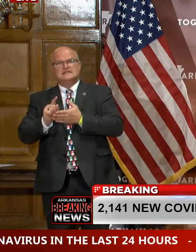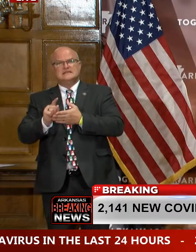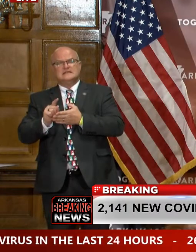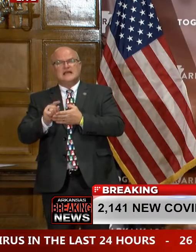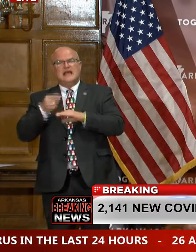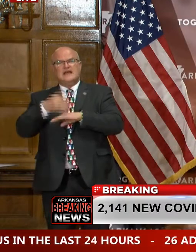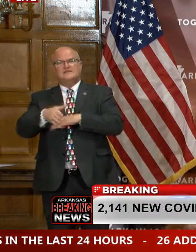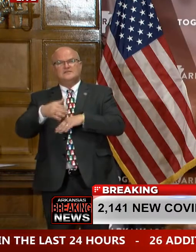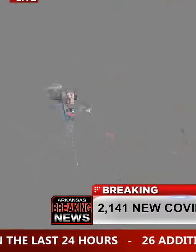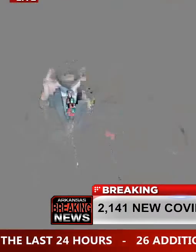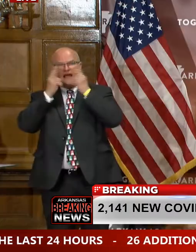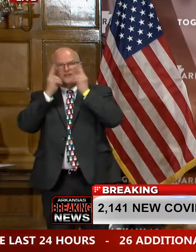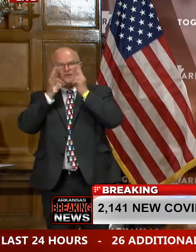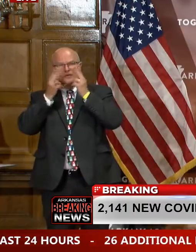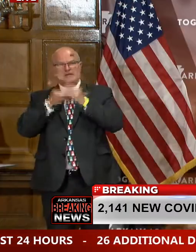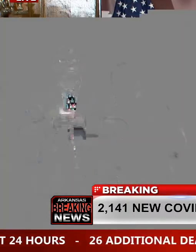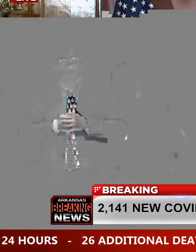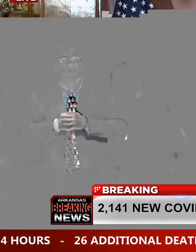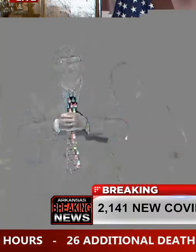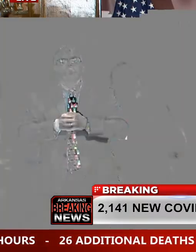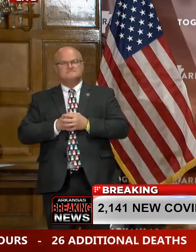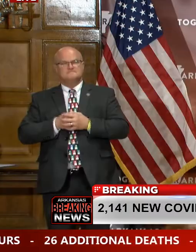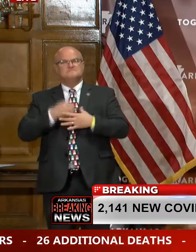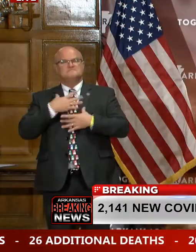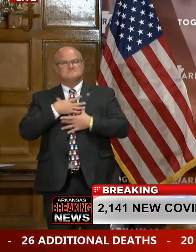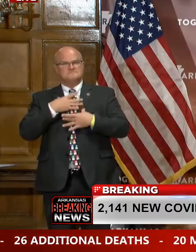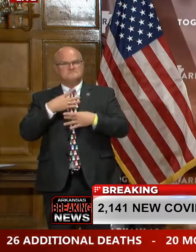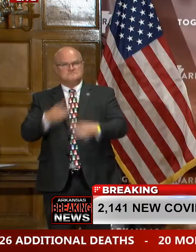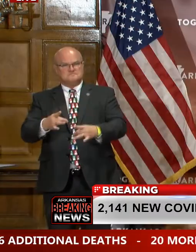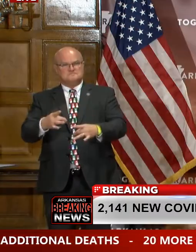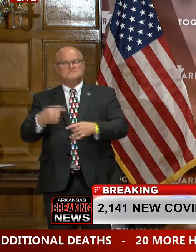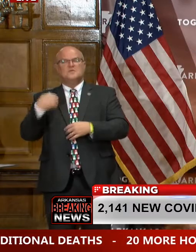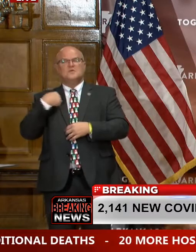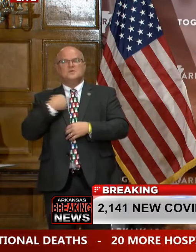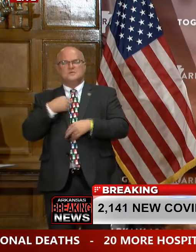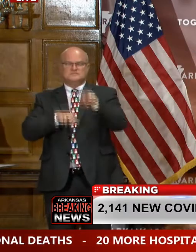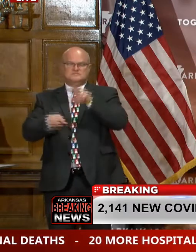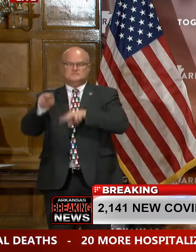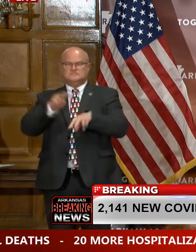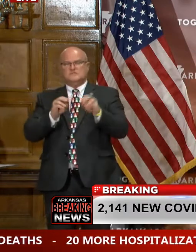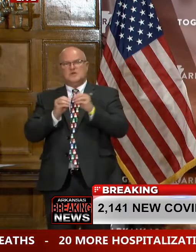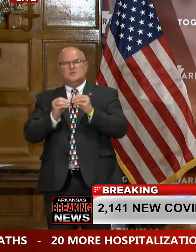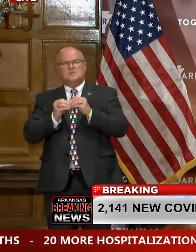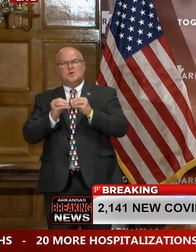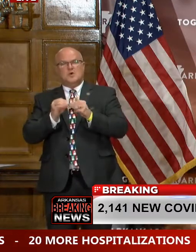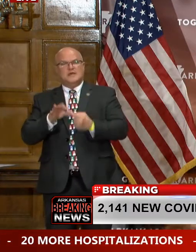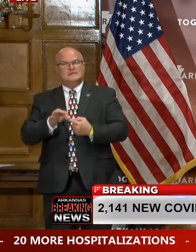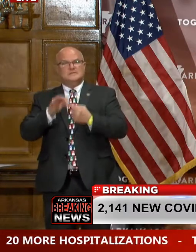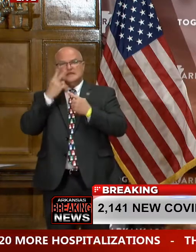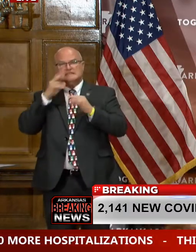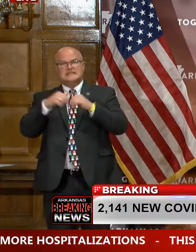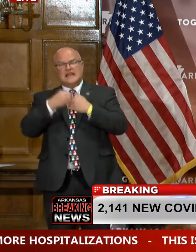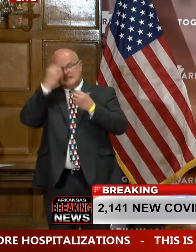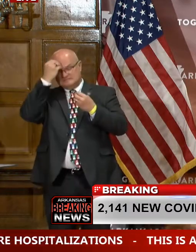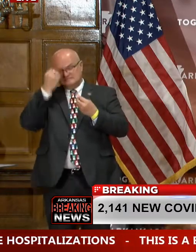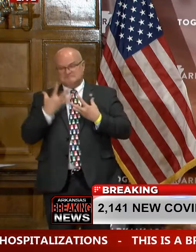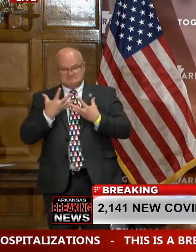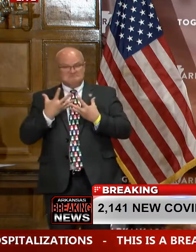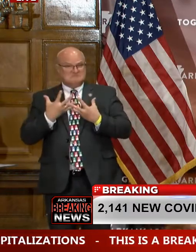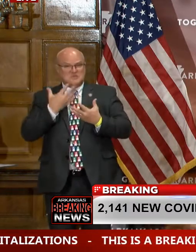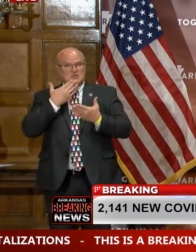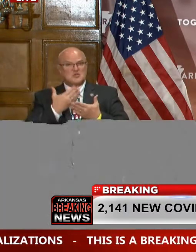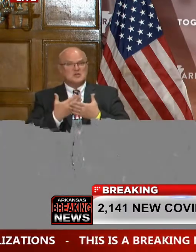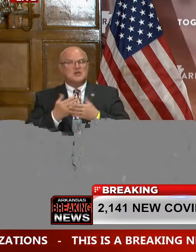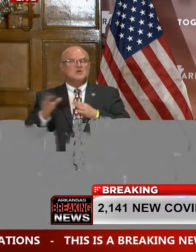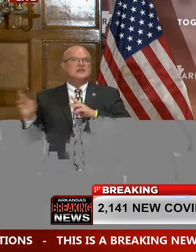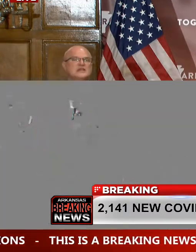Halloween. So that is just a point of observation that we will be looking at, and especially to see how informative that might be as